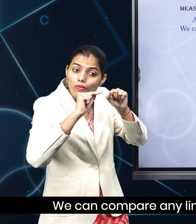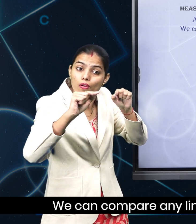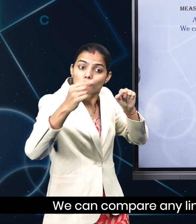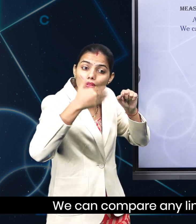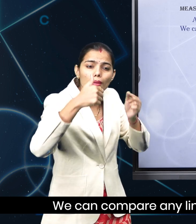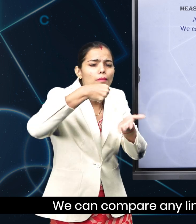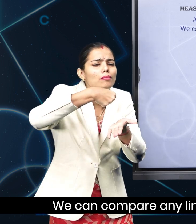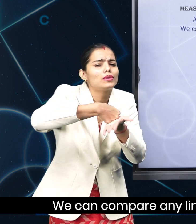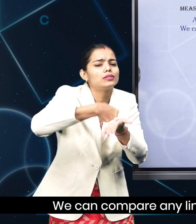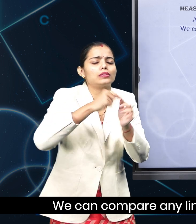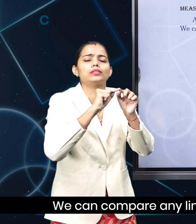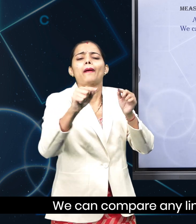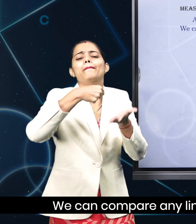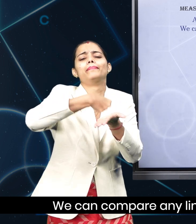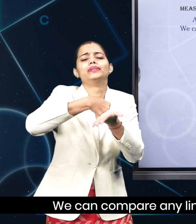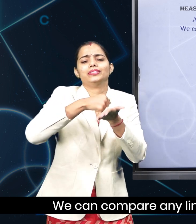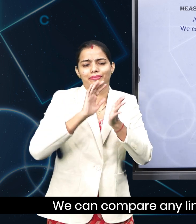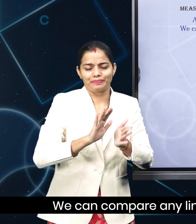basis of their length.